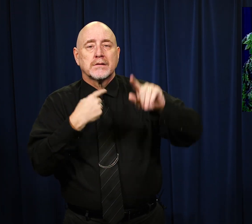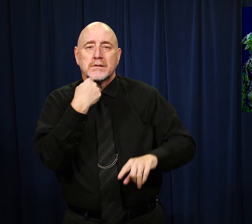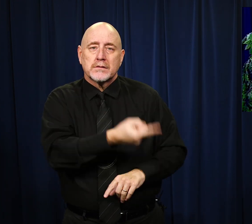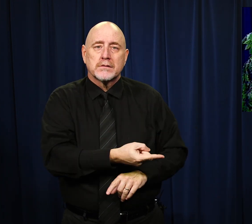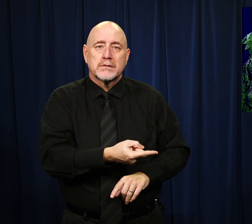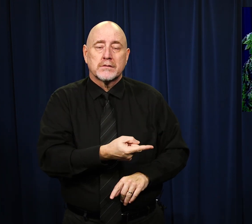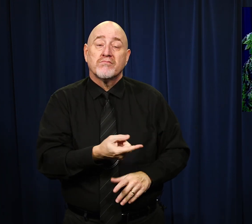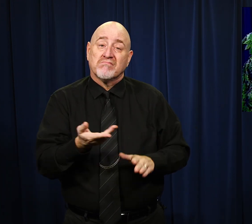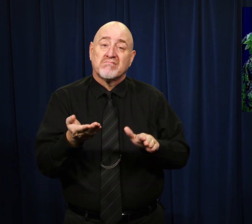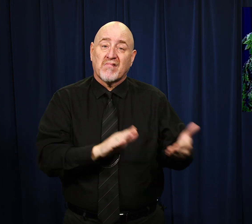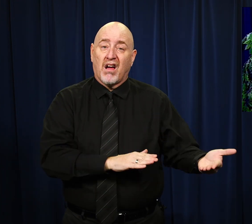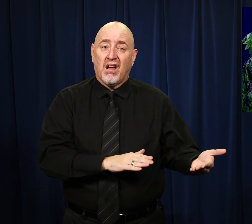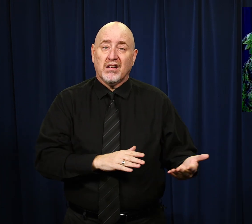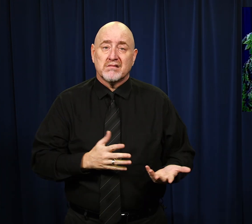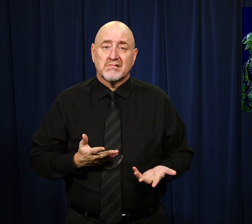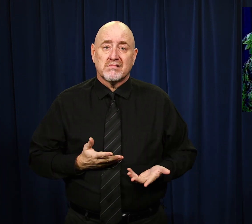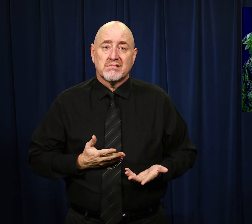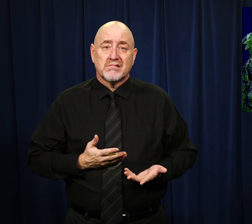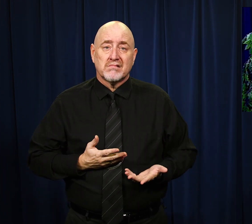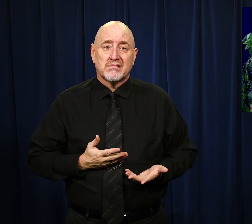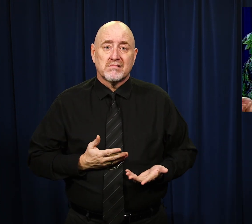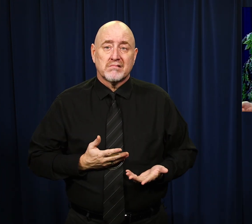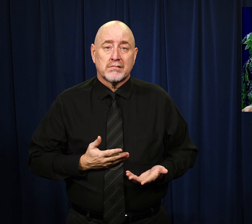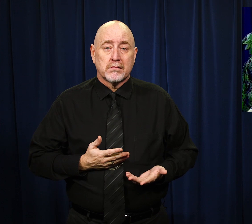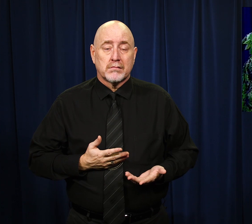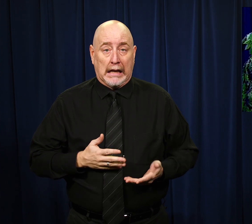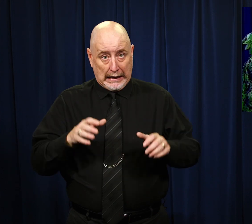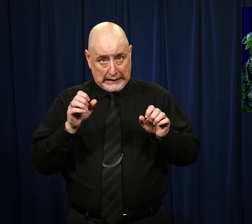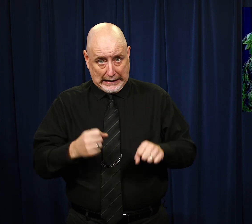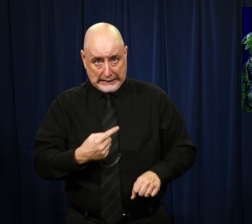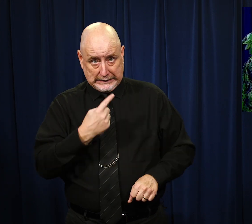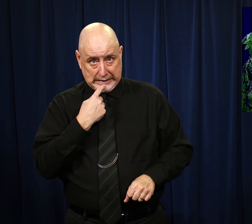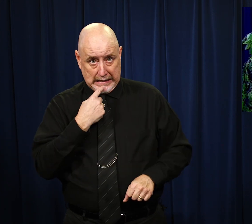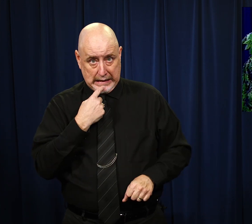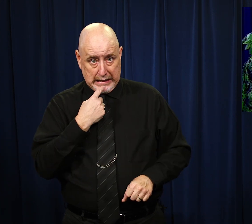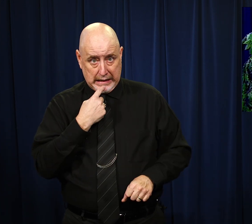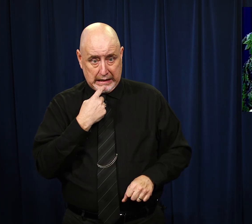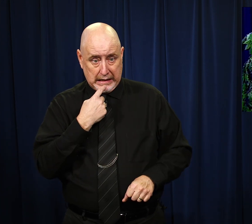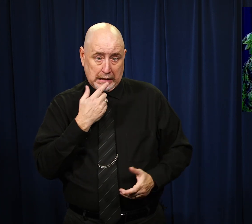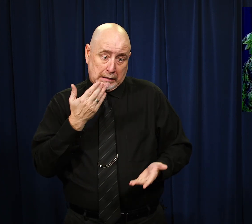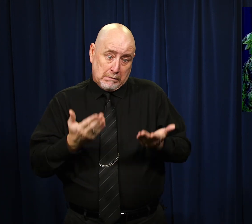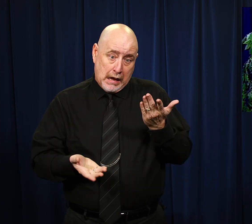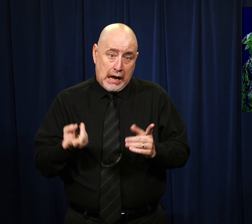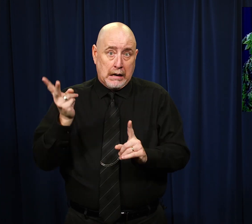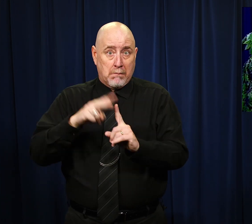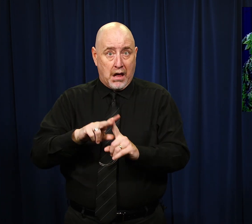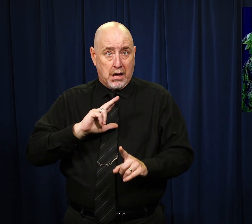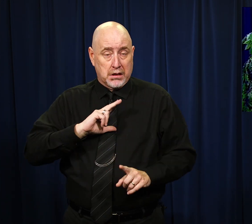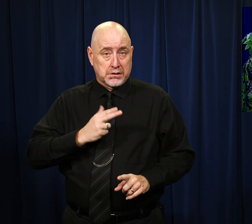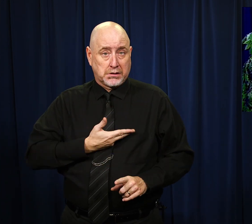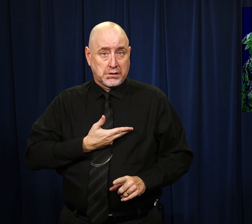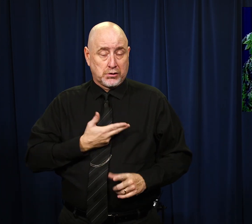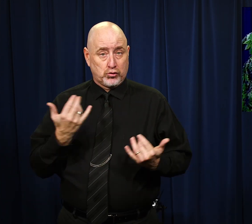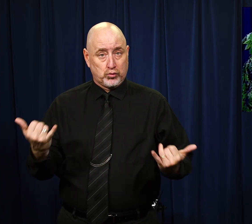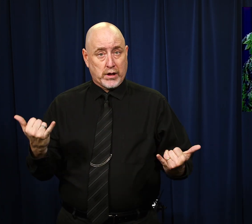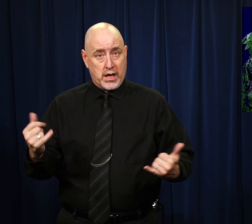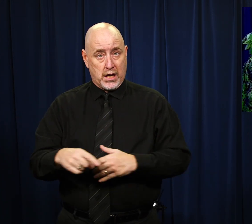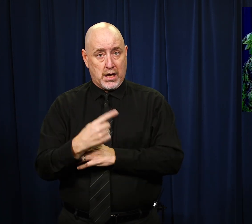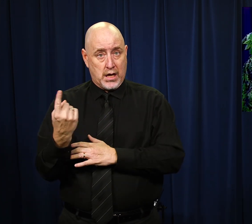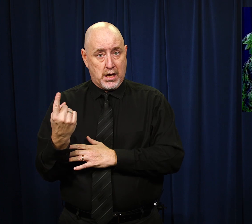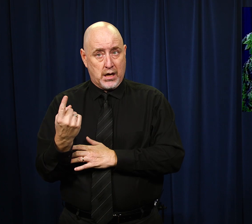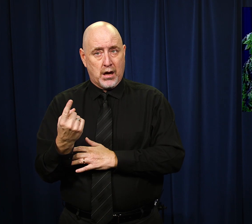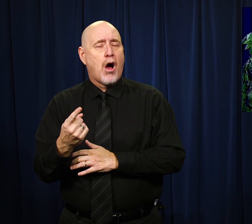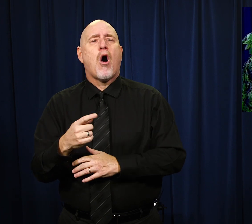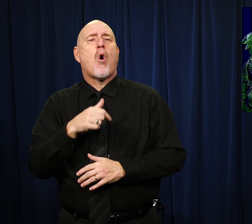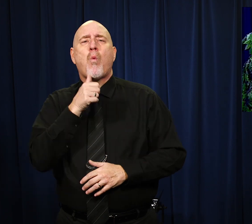And she lost her life for it. Can we say that this also might apply to us today? Oh,